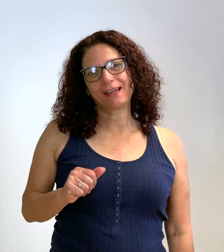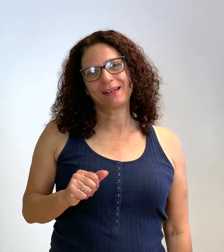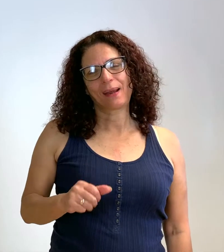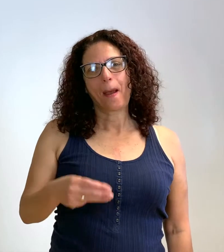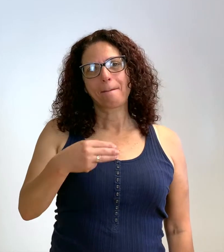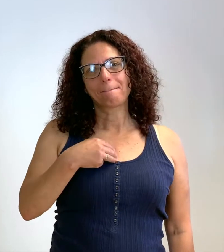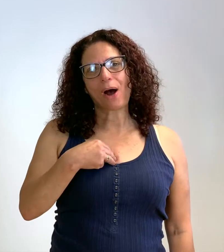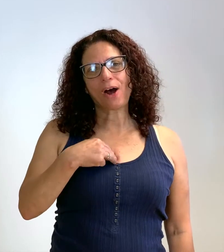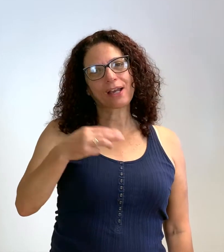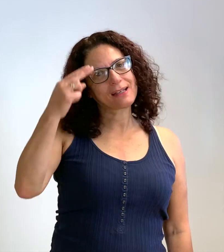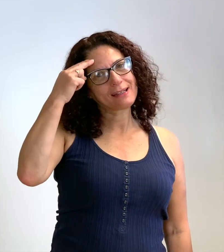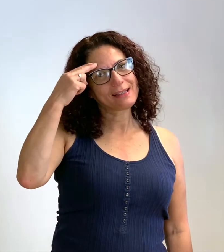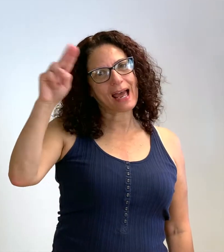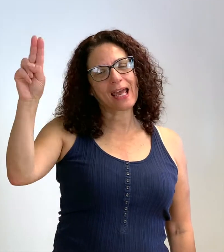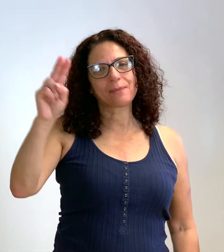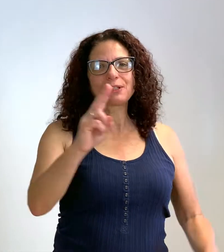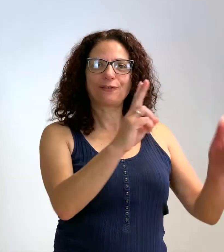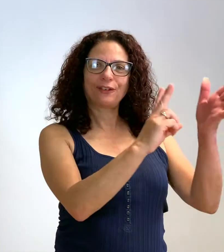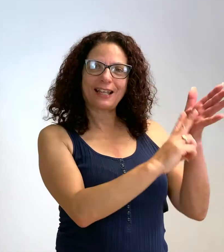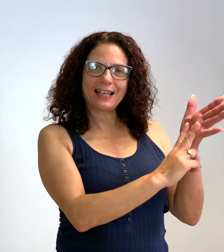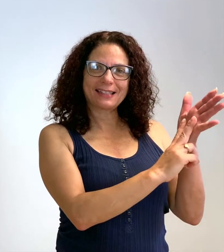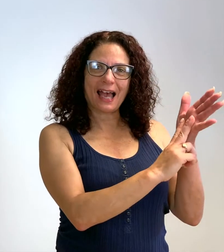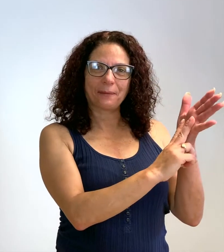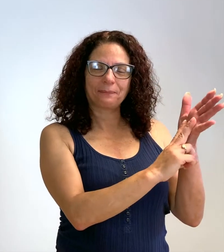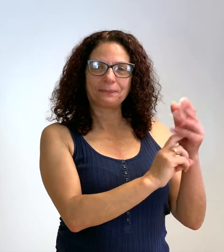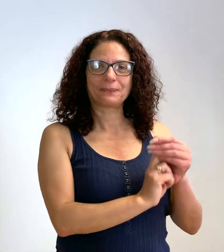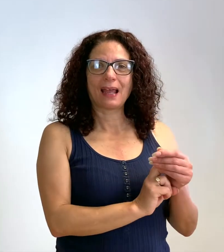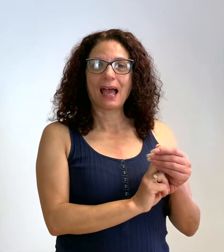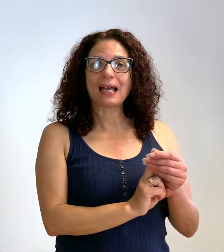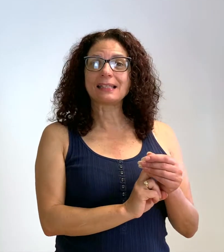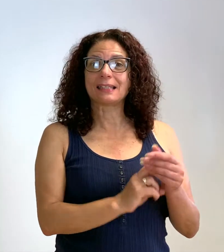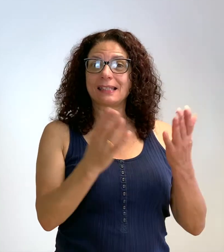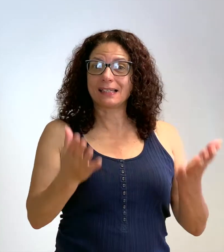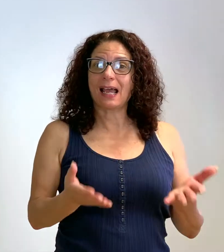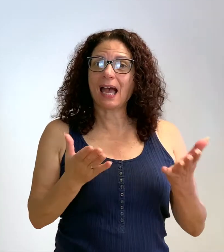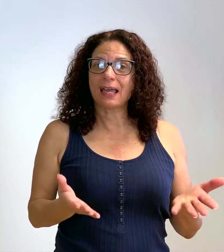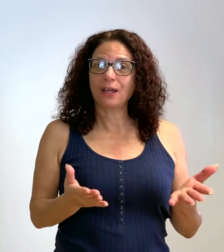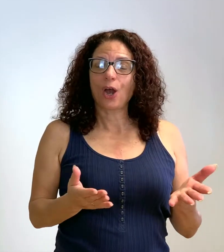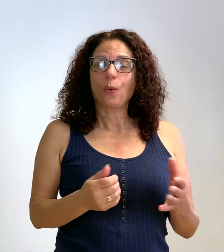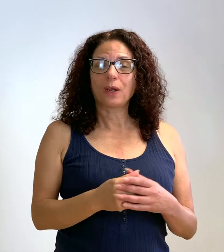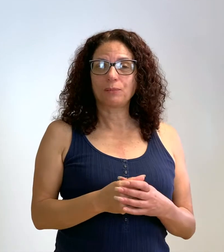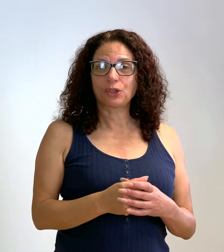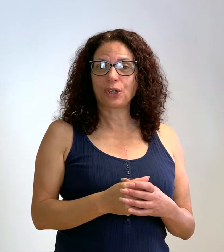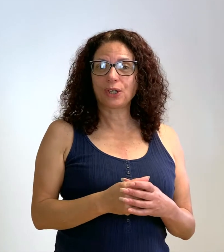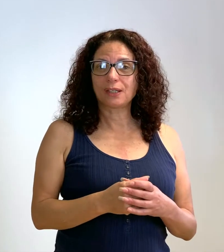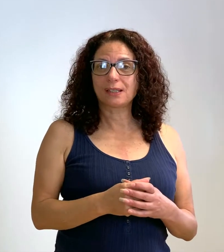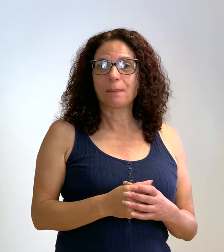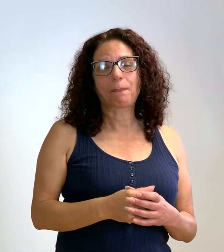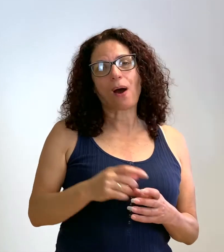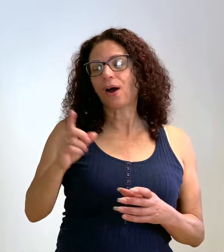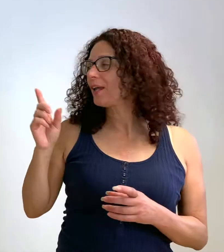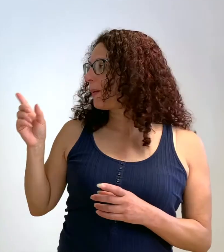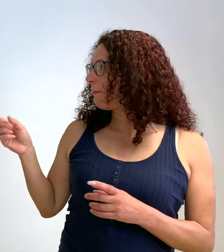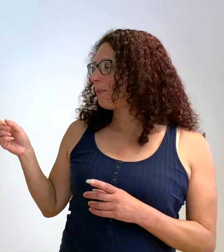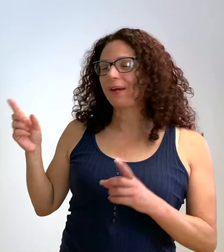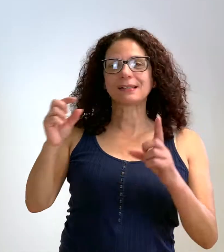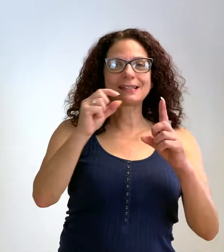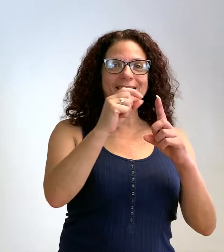everybody. My name's Vanessa. And today we're joined